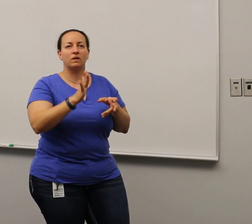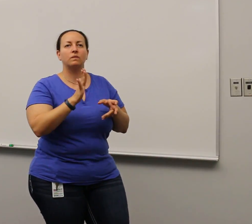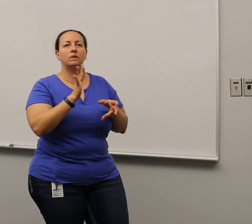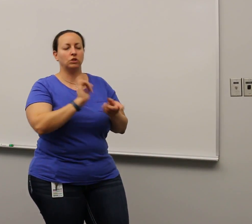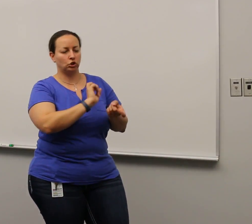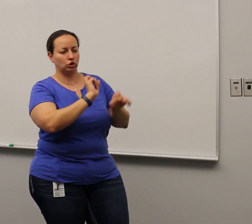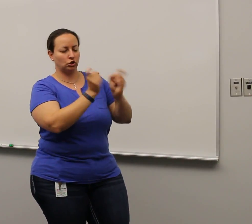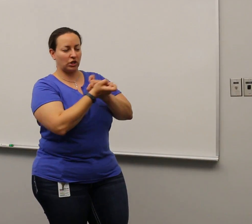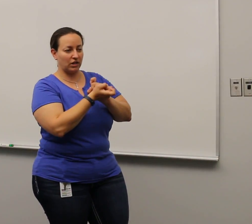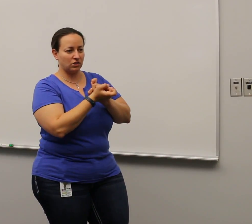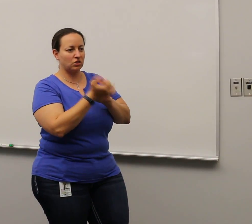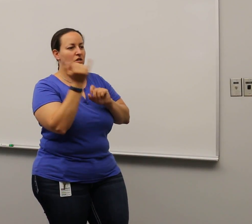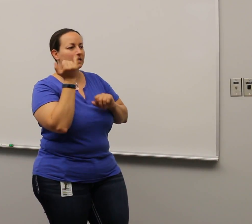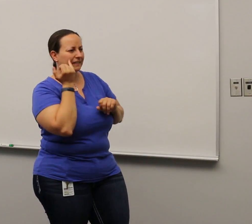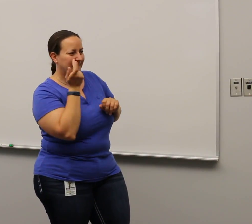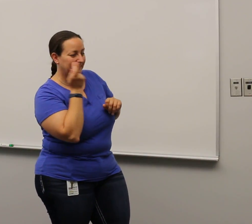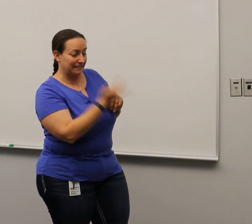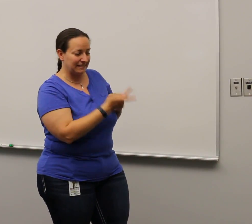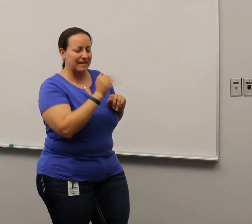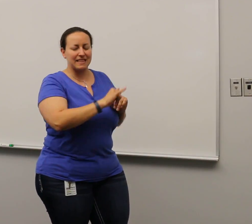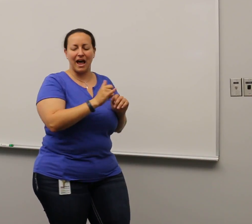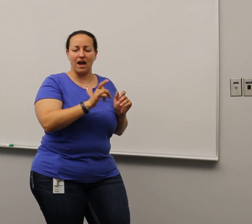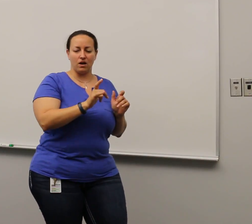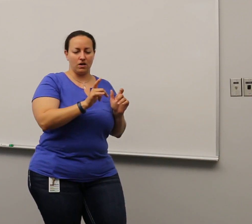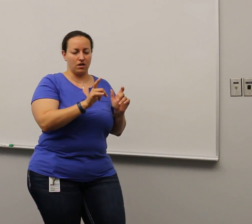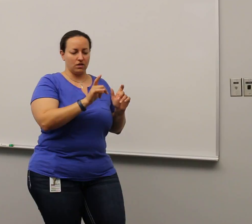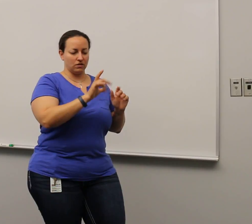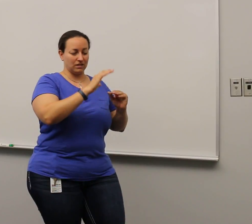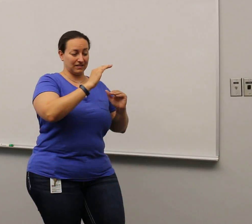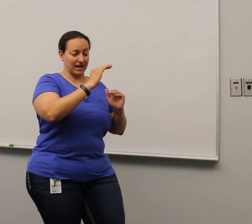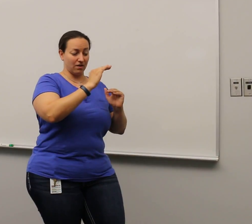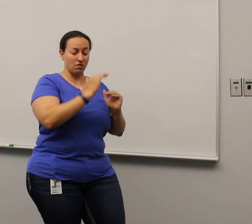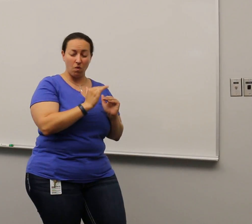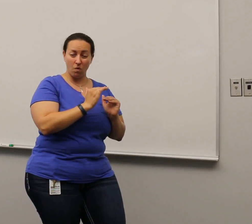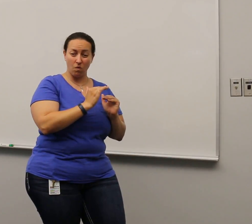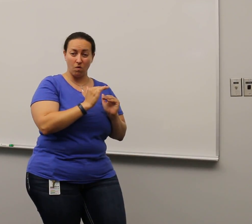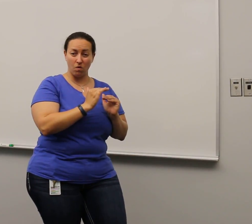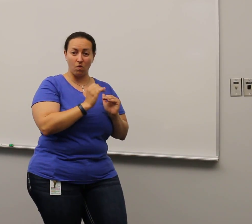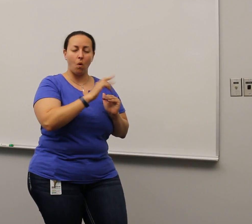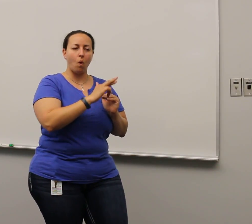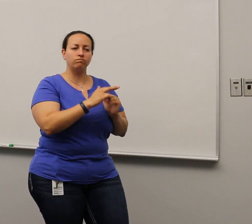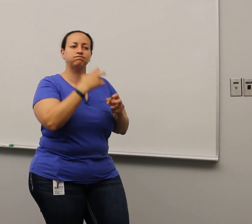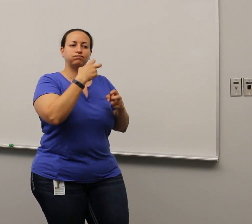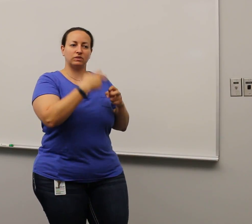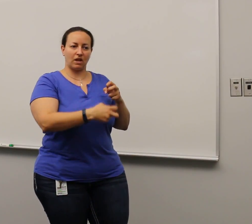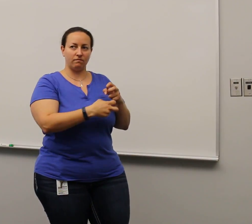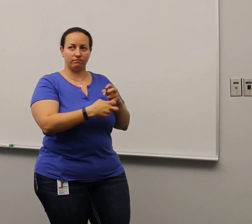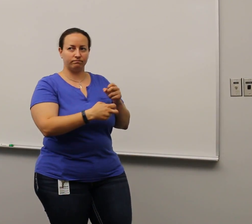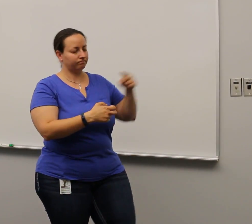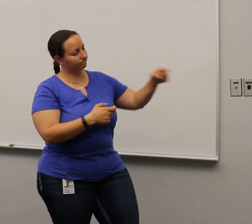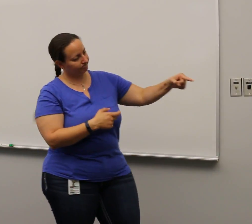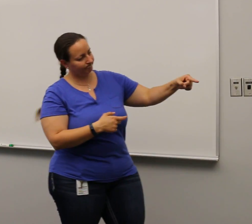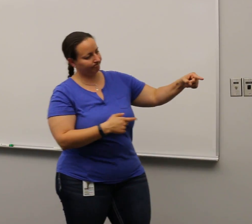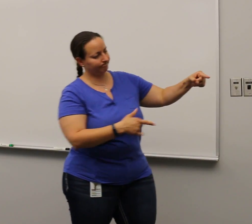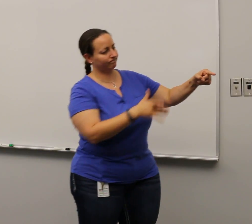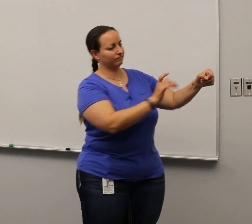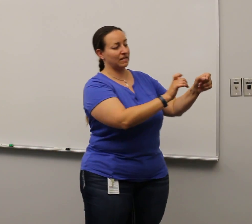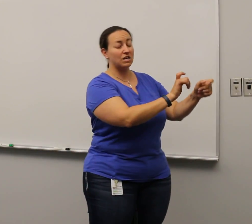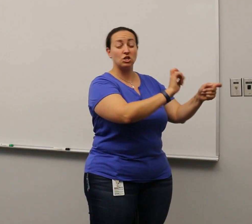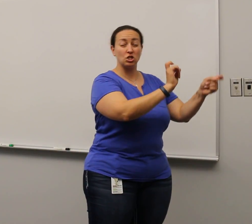same size. We see that when we turn the front pedal, the rear tire turns at the same rate. And that's because